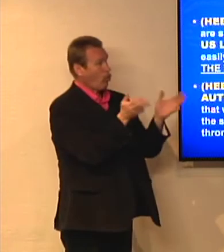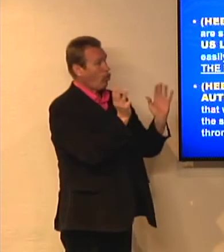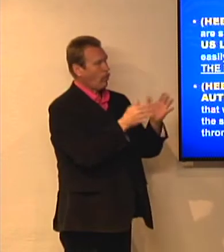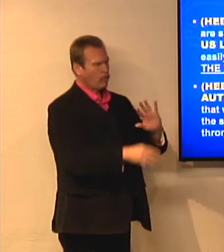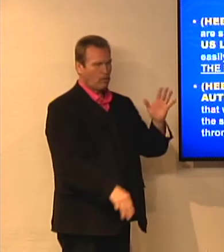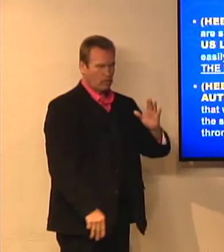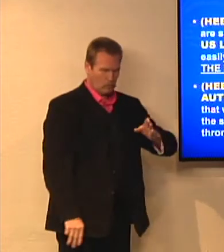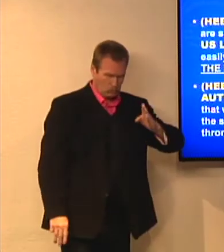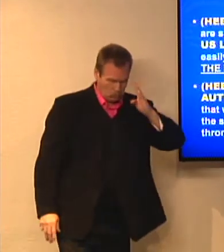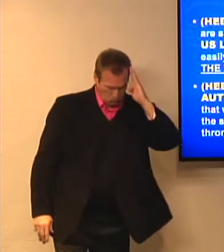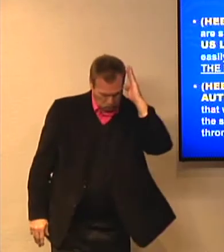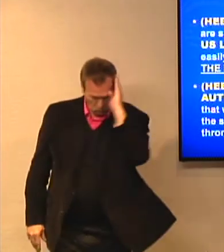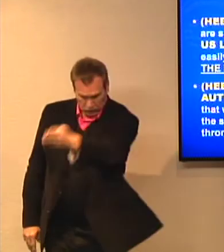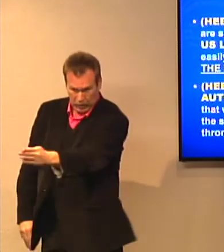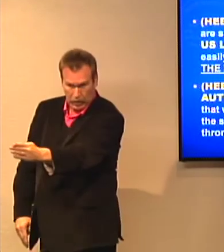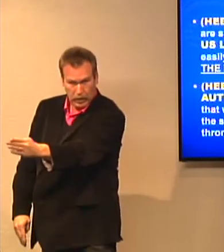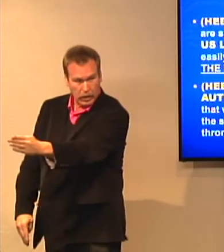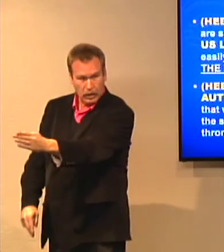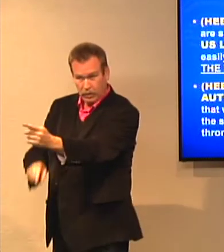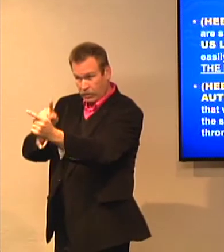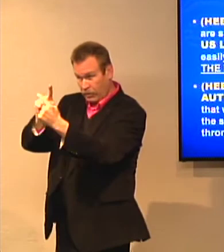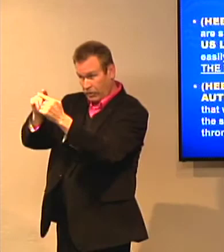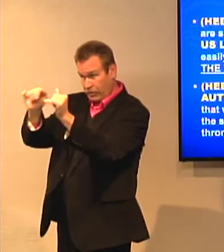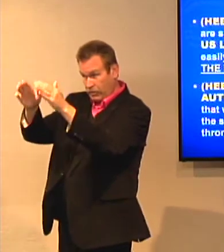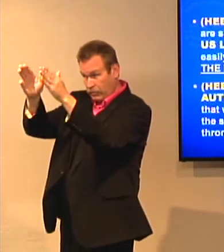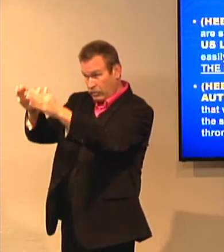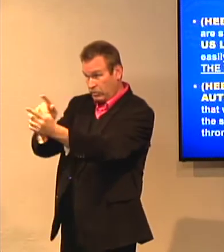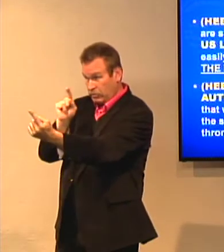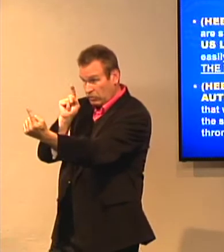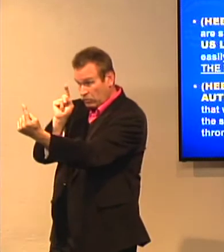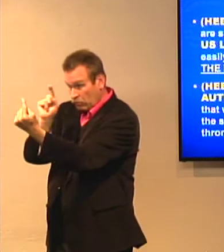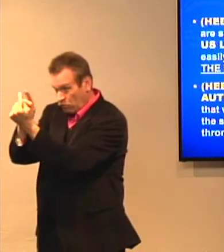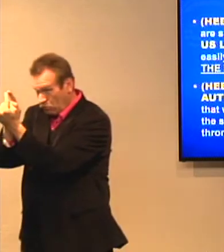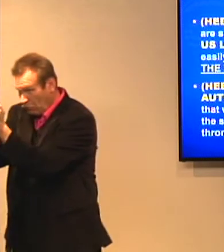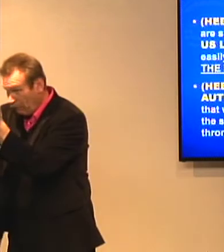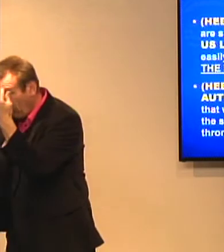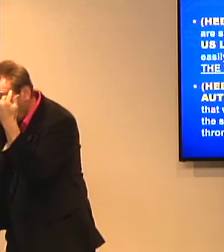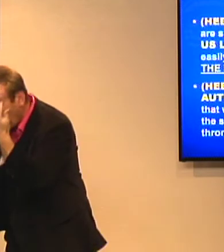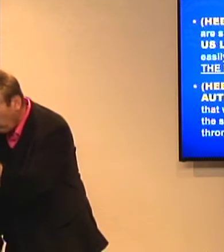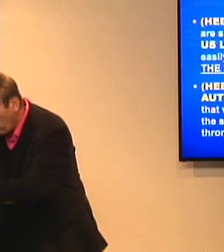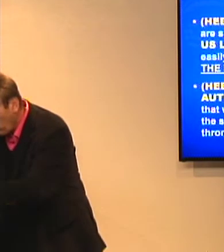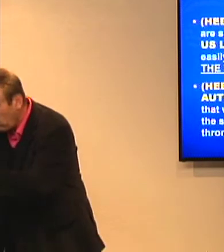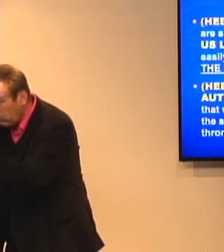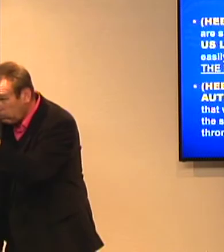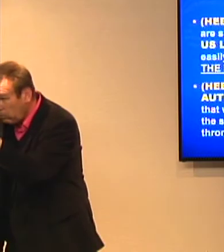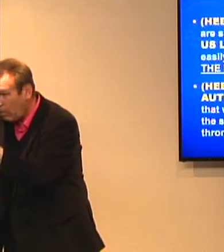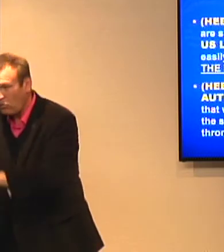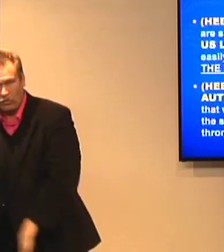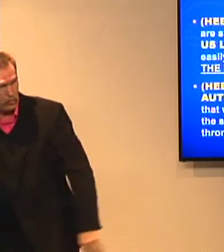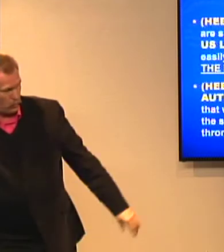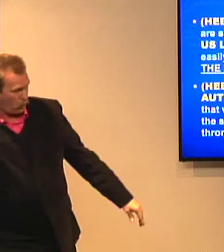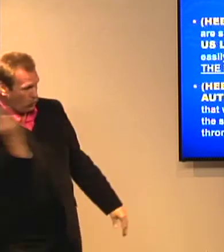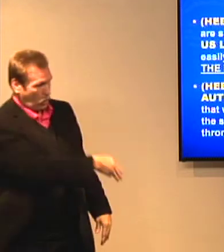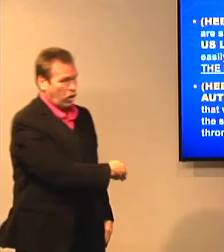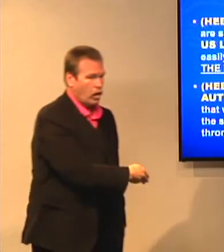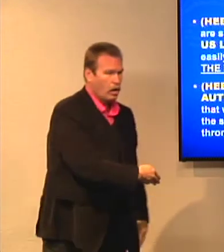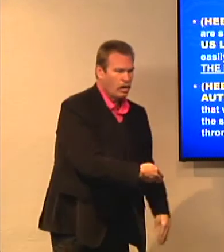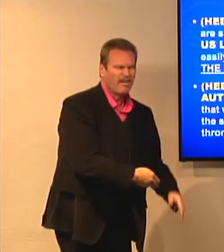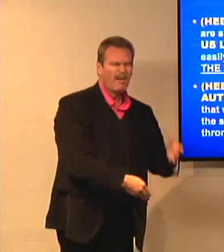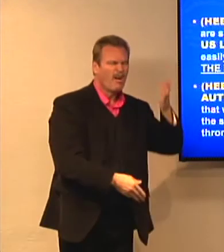to the left or the right. There was a prophet that was told to go, and he was told not to speak to anyone. He was to go directly to a certain location. And when he was done, he was to go straight